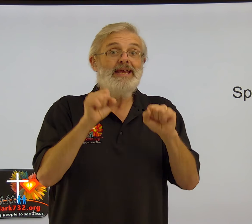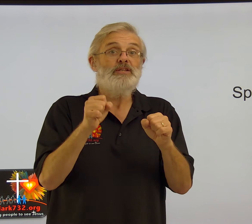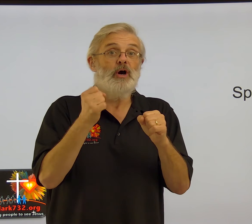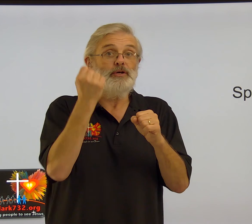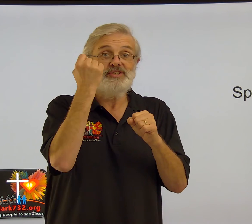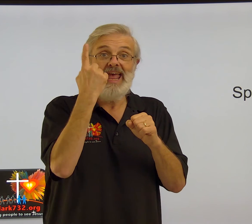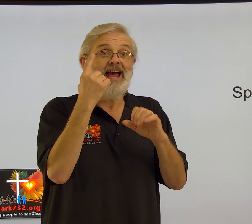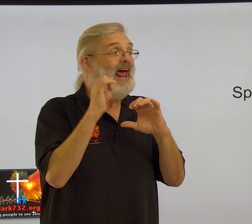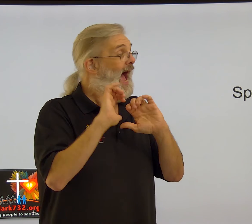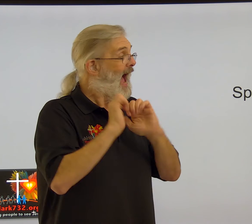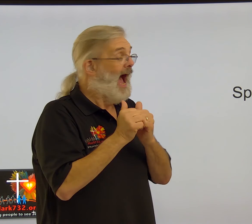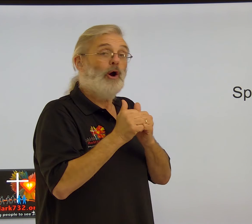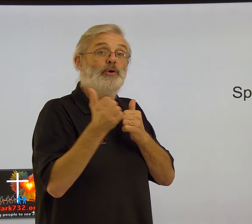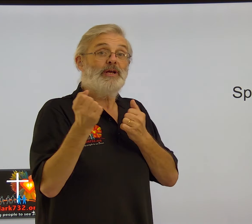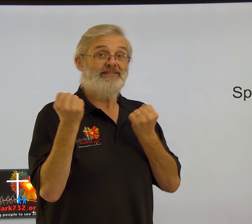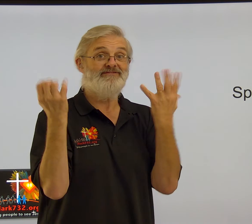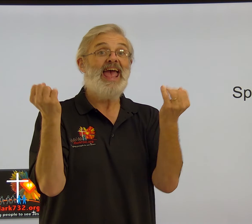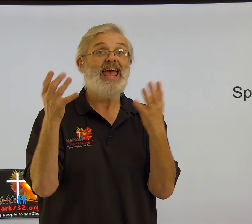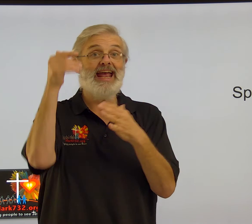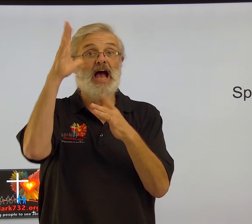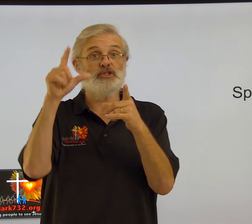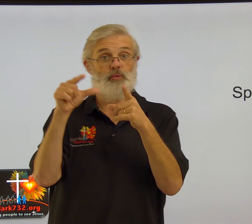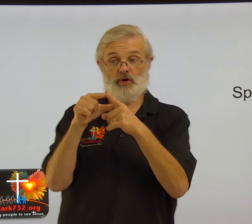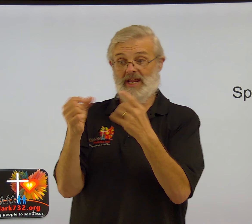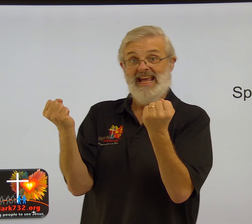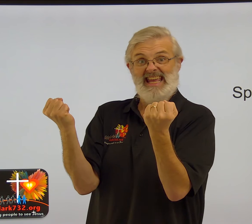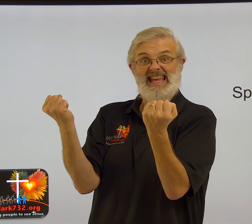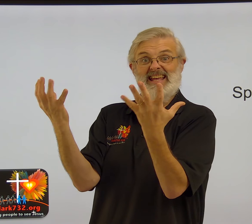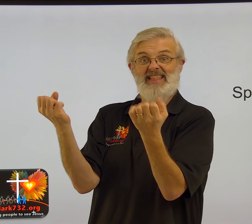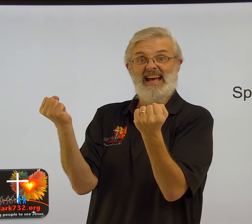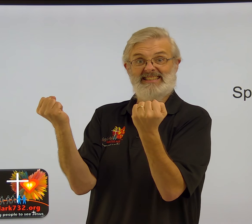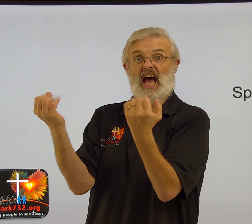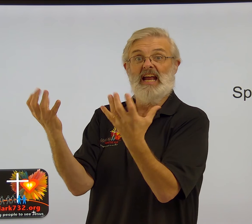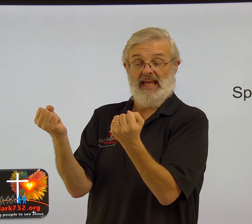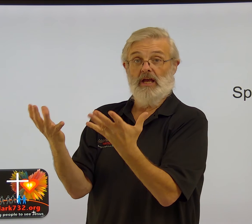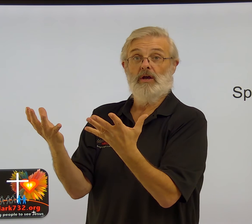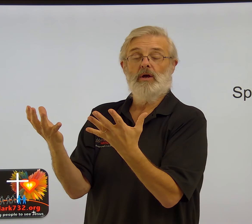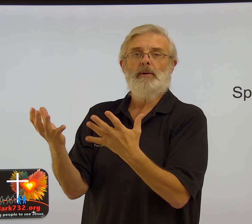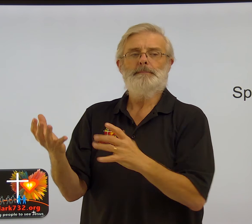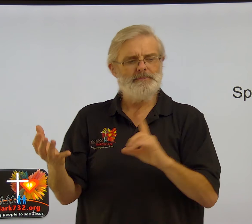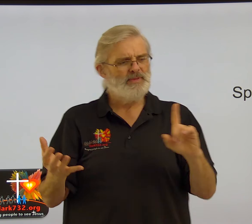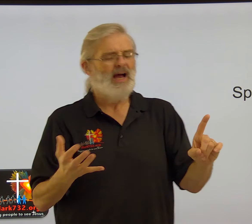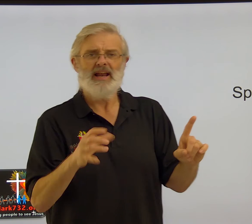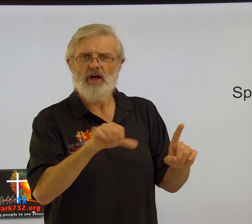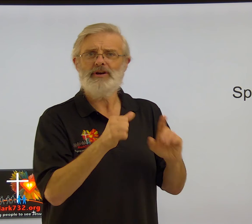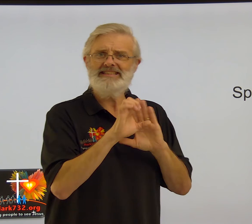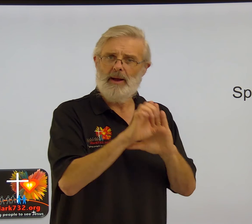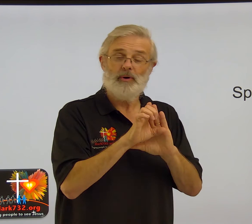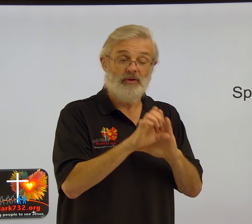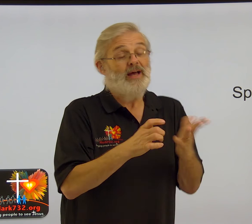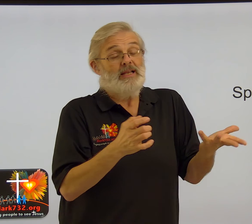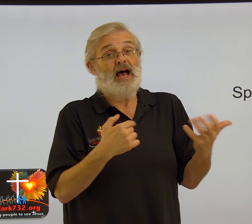to understand how to convey God's word in that signing. Another example that